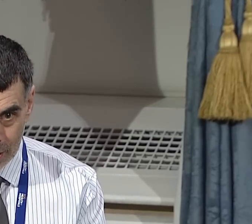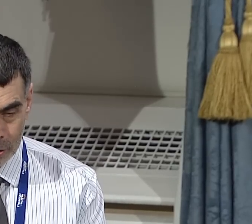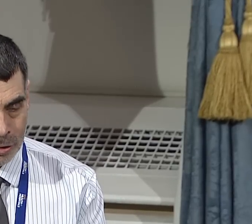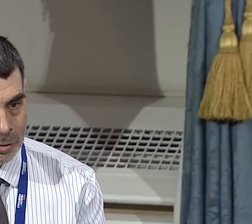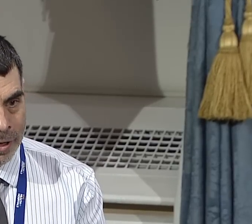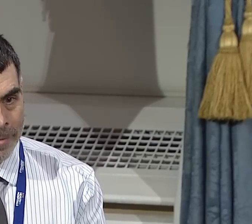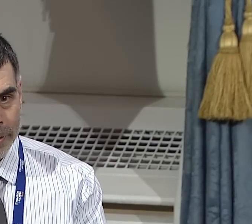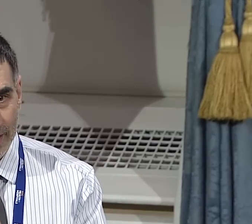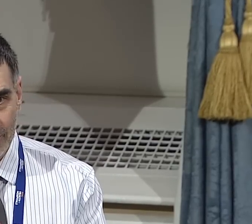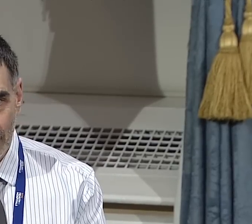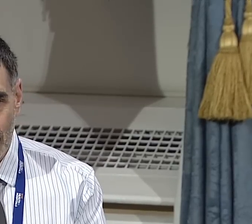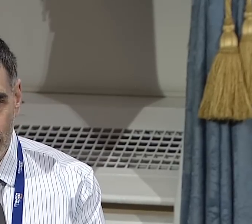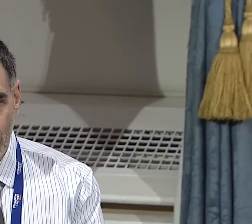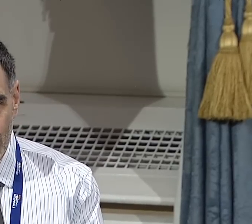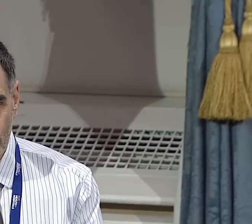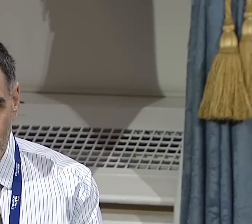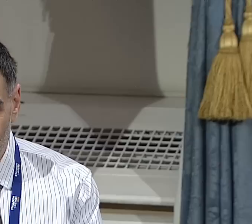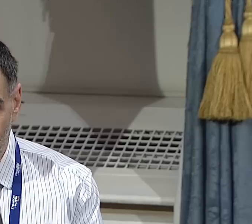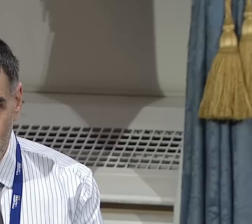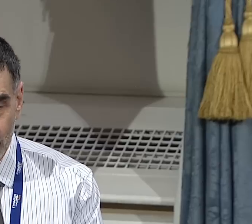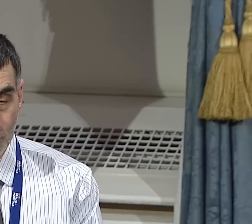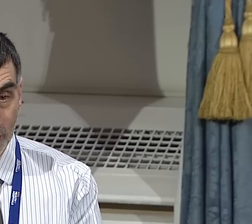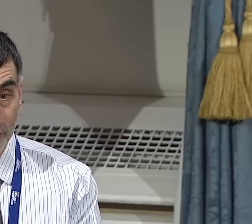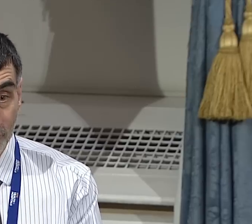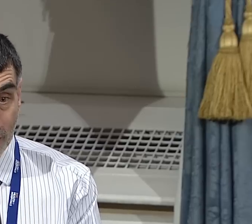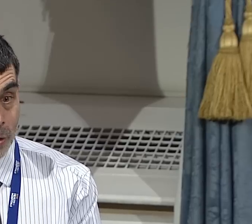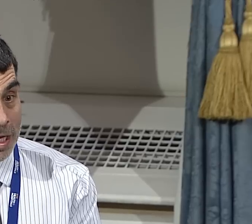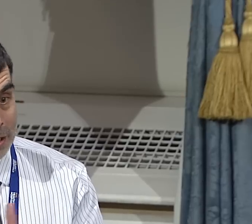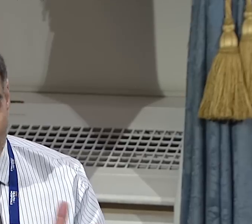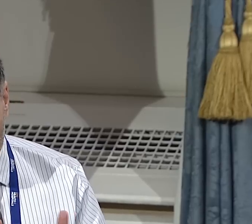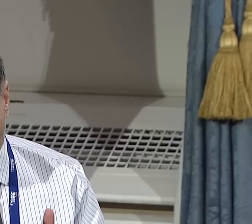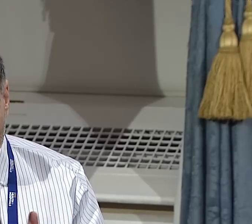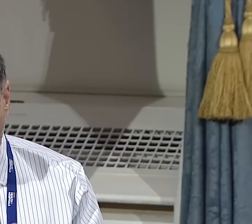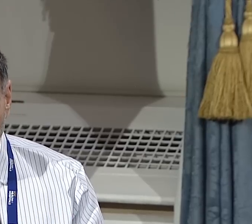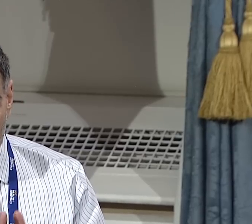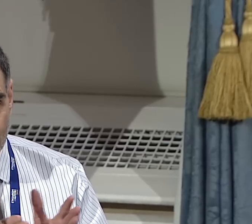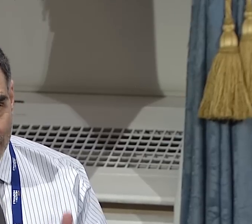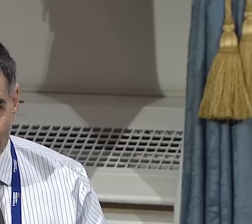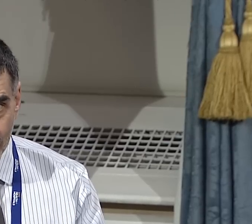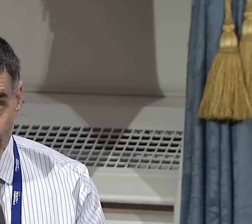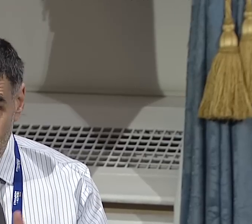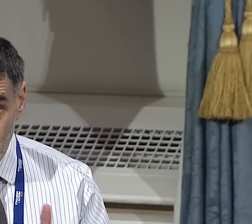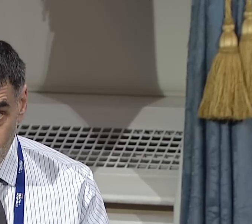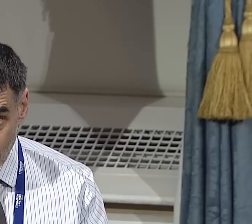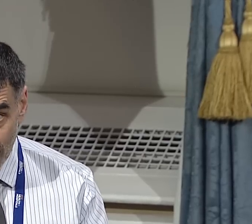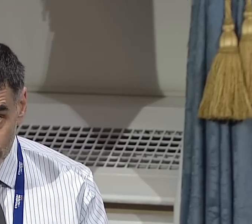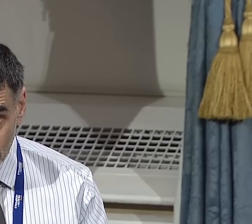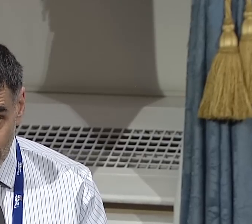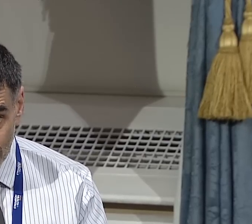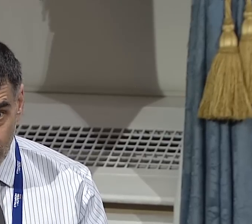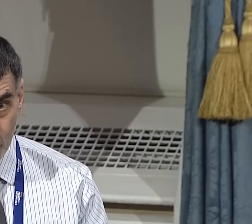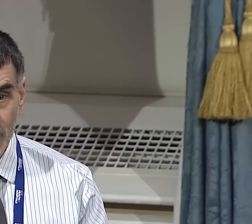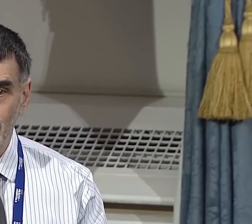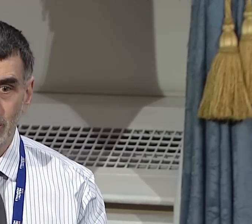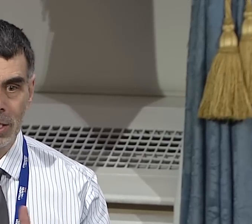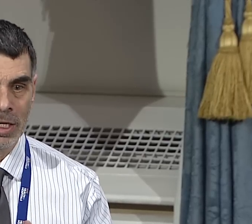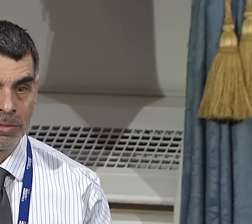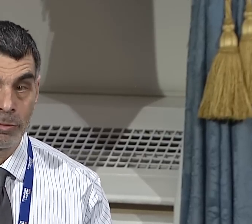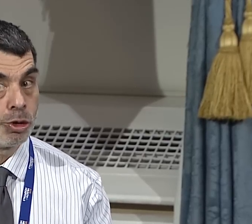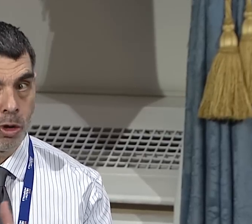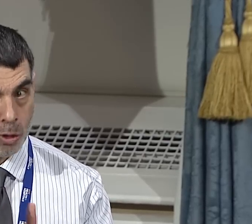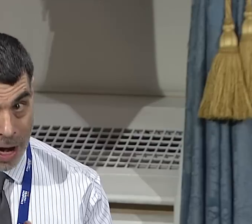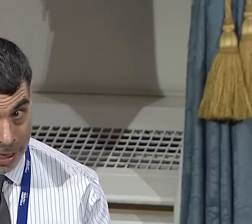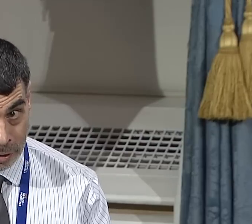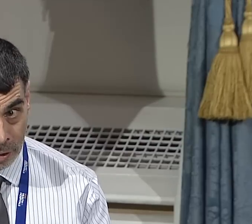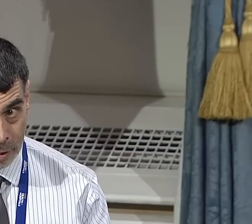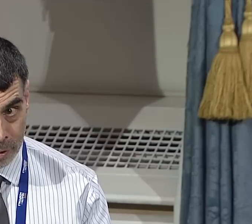I can tell you that at the health and hospital facilities, we're following exactly what the mayor had described, that we're not testing